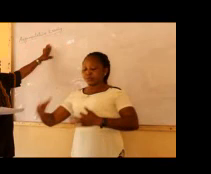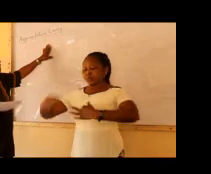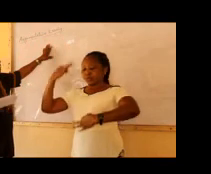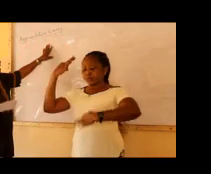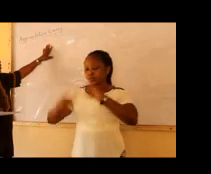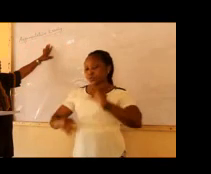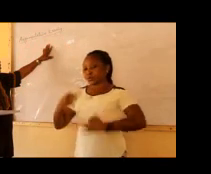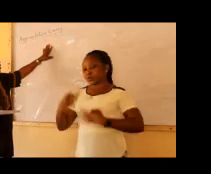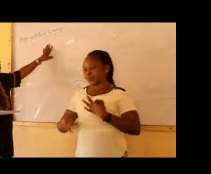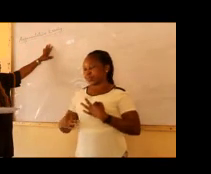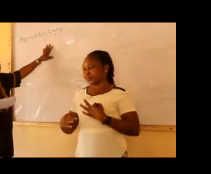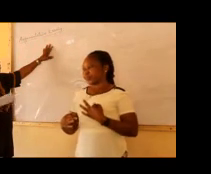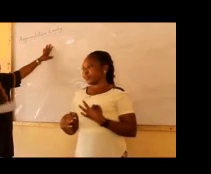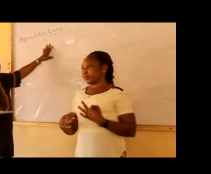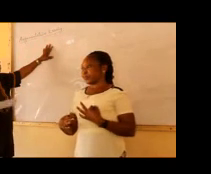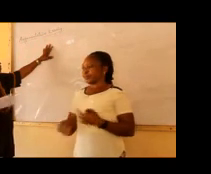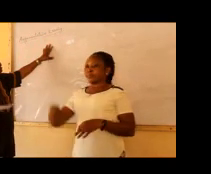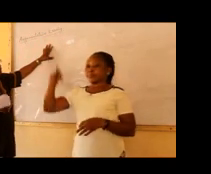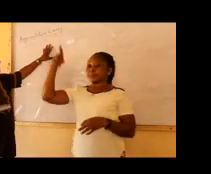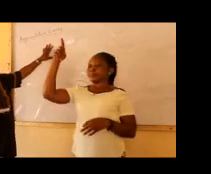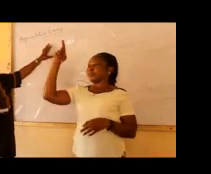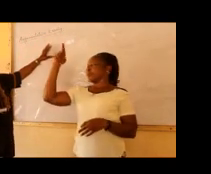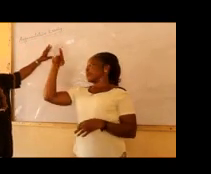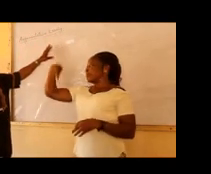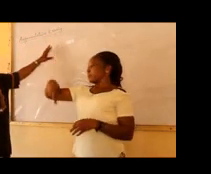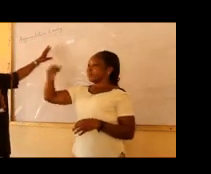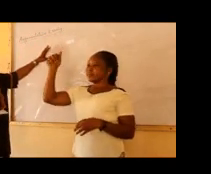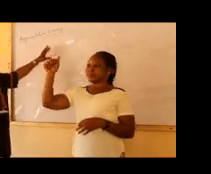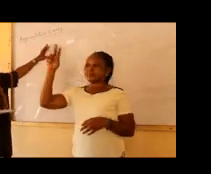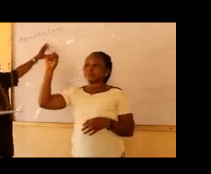But I advise you, use more